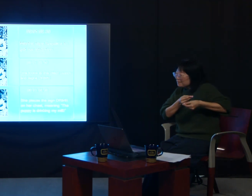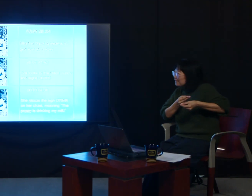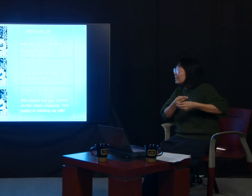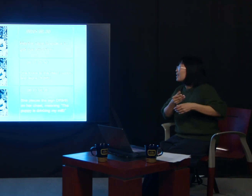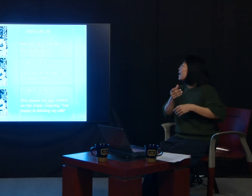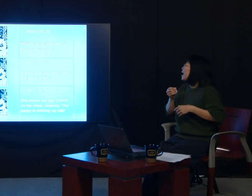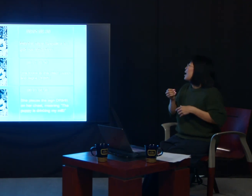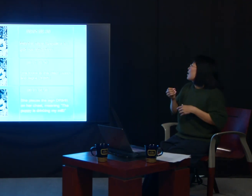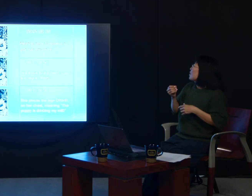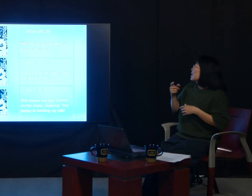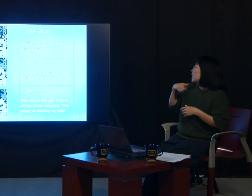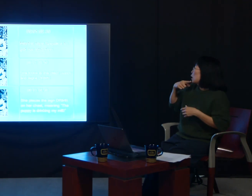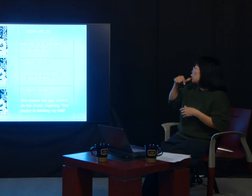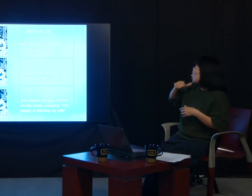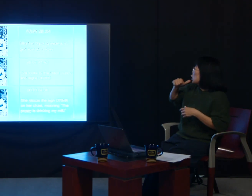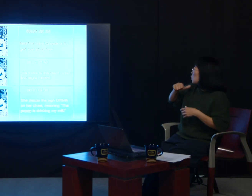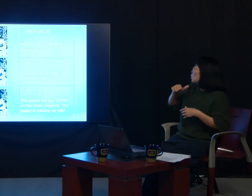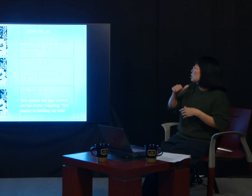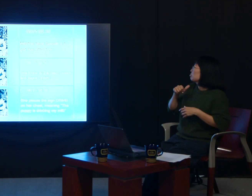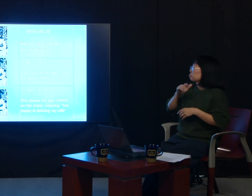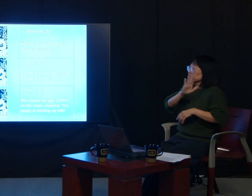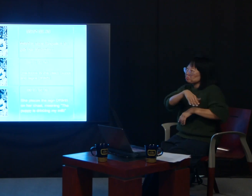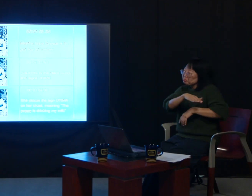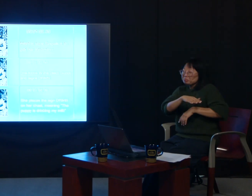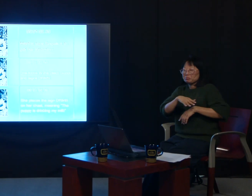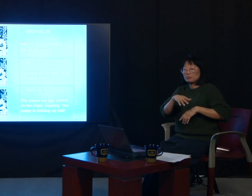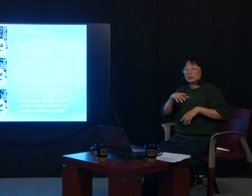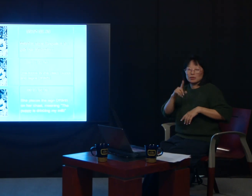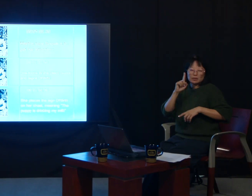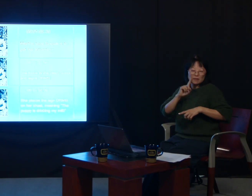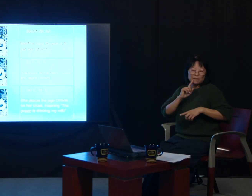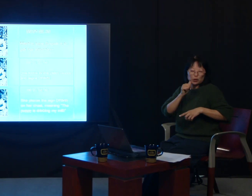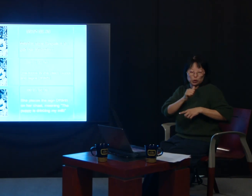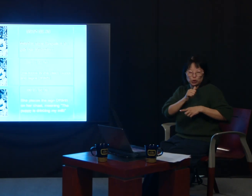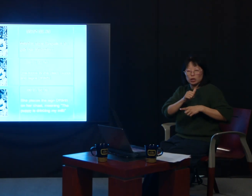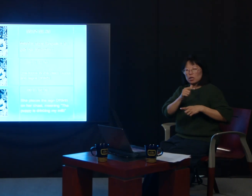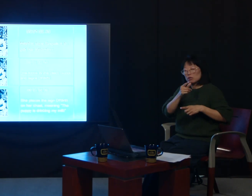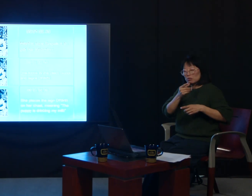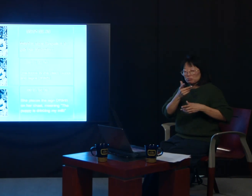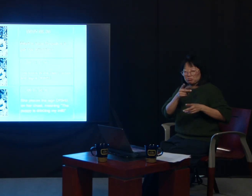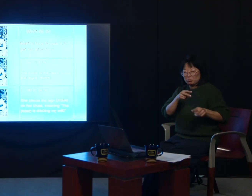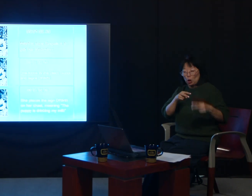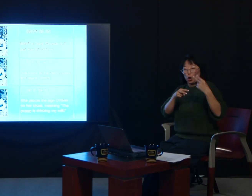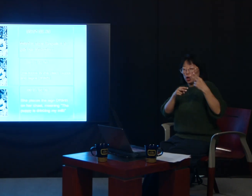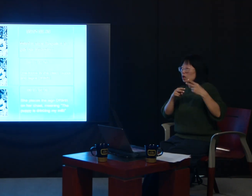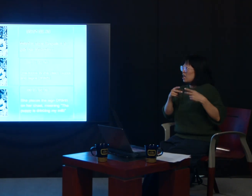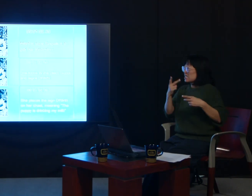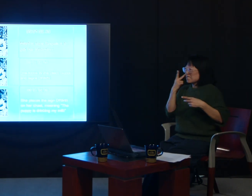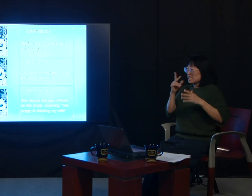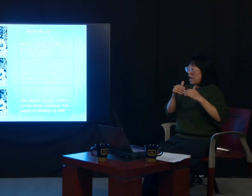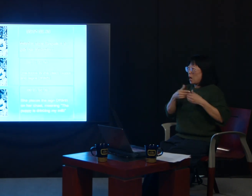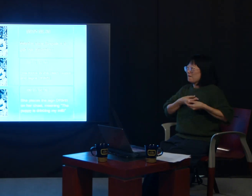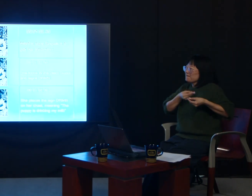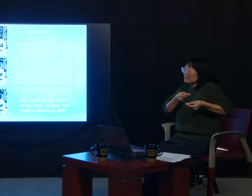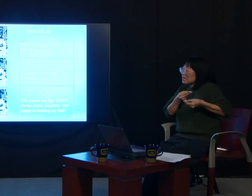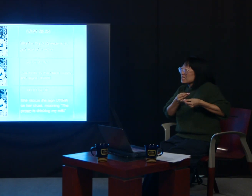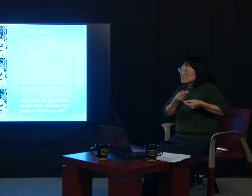feed the baby." And the hearing girl says to the deaf girl, "Look, see how I'm feeding the